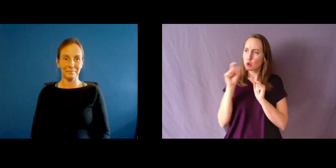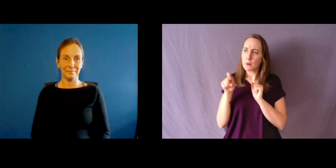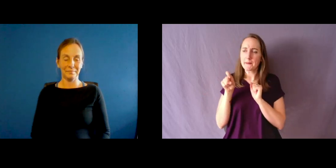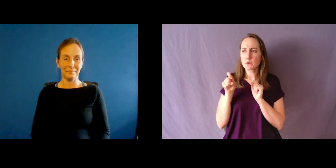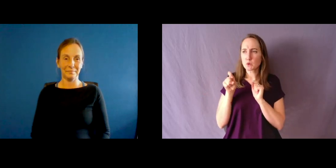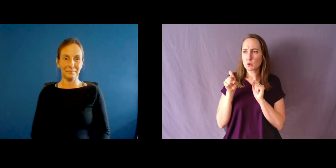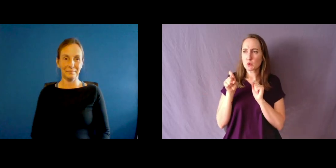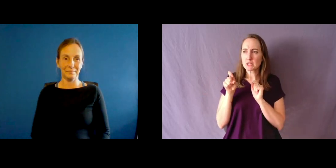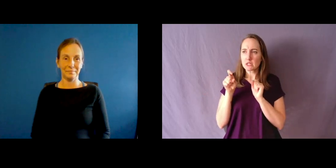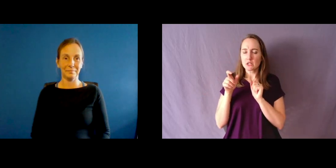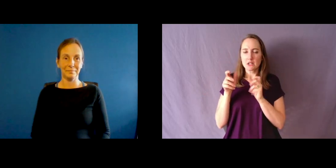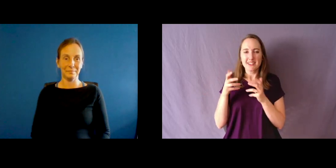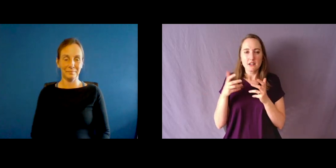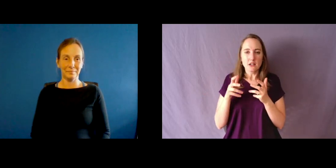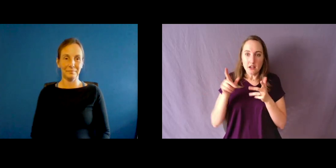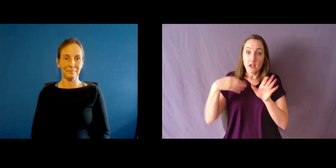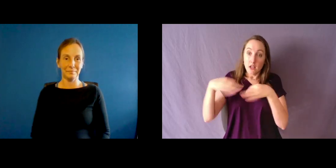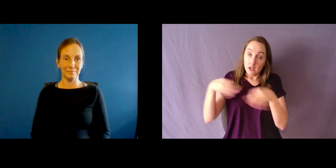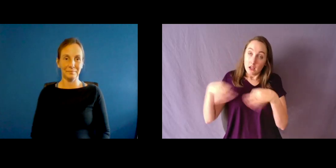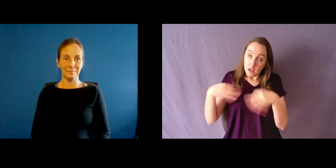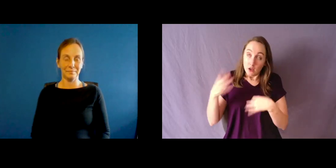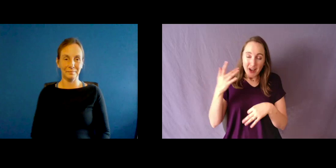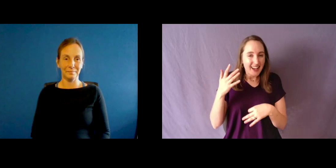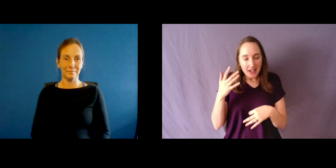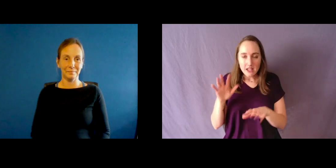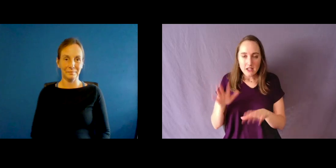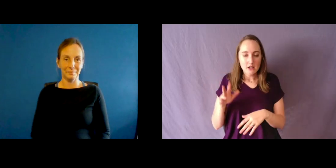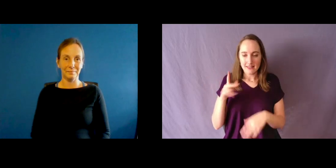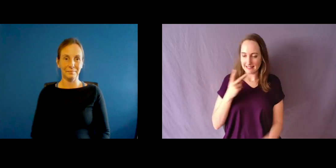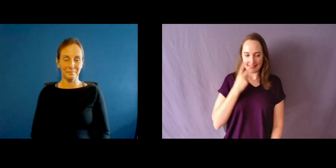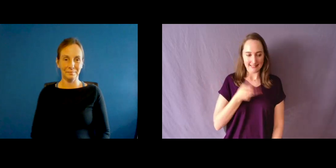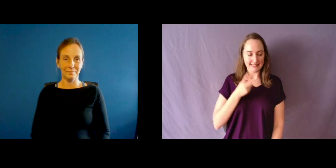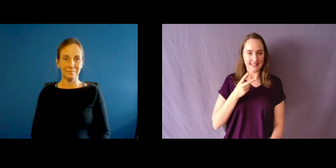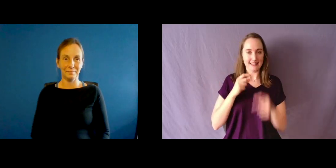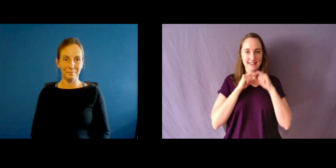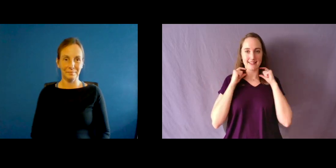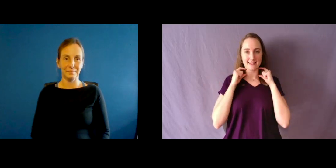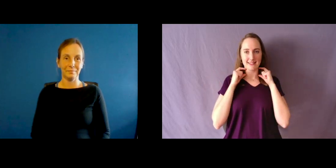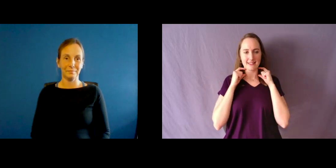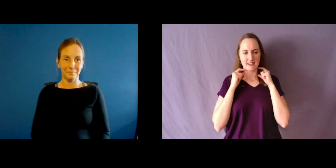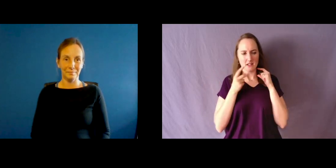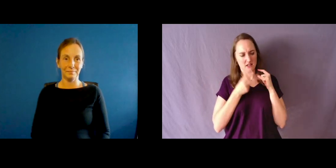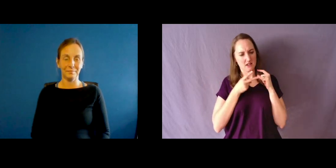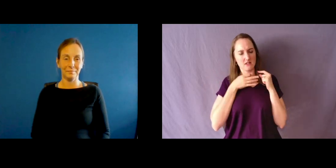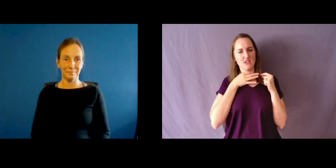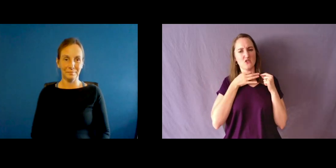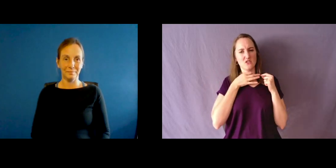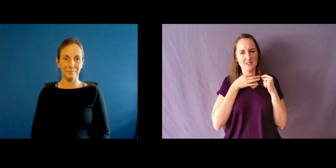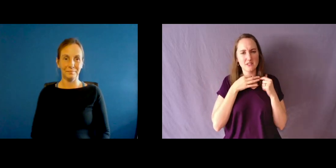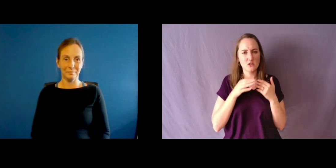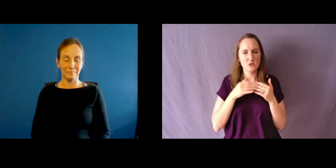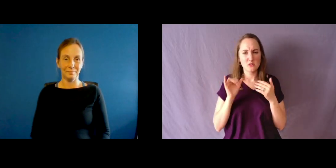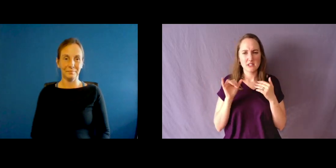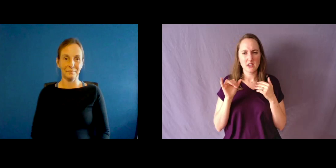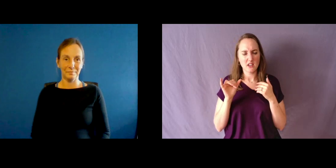be explained why it's better to do that, or any of that. They can just kind of start to see, like, well, touch in